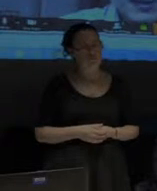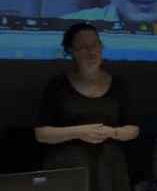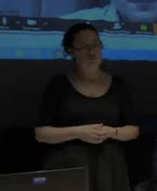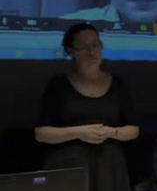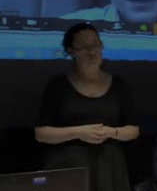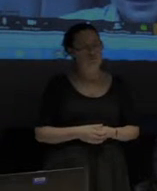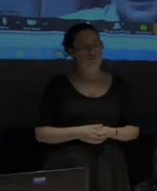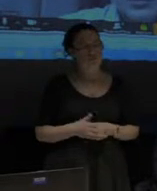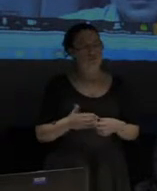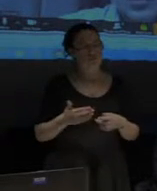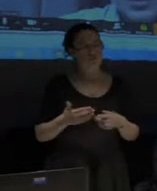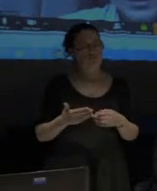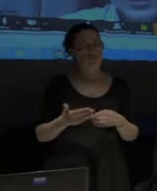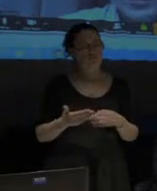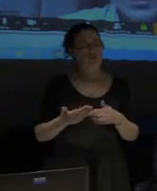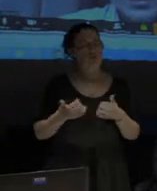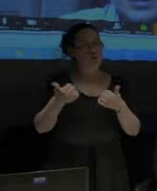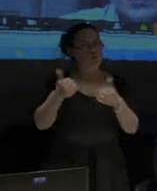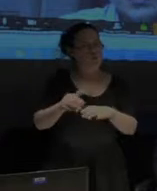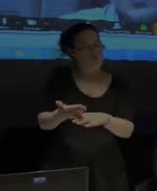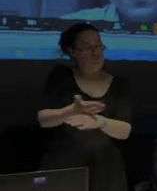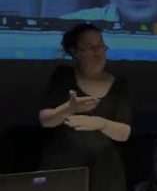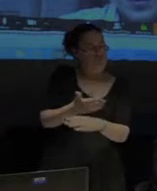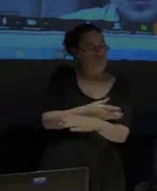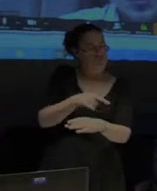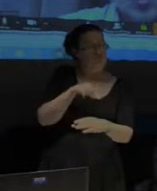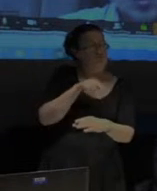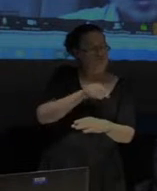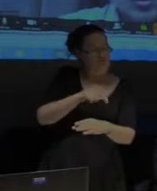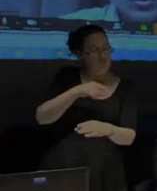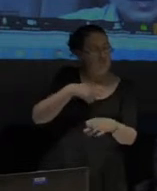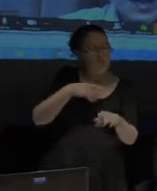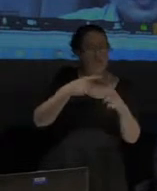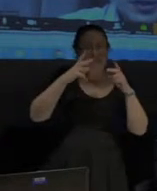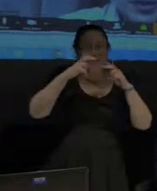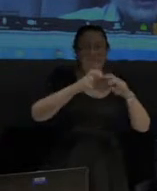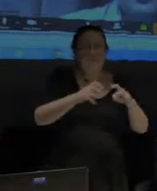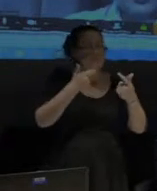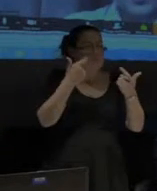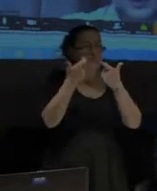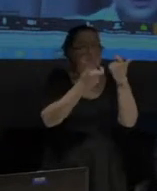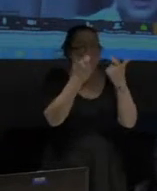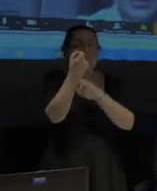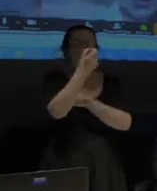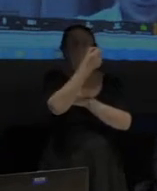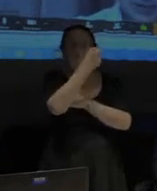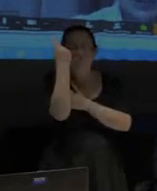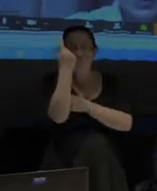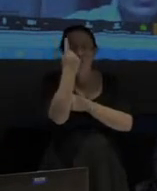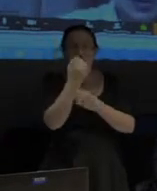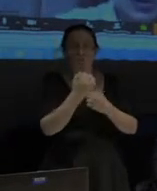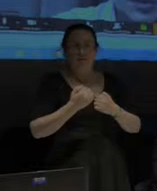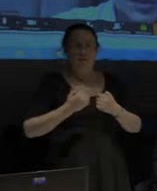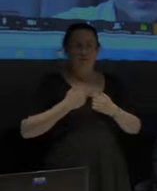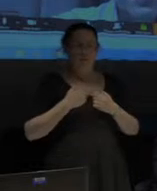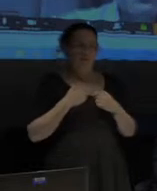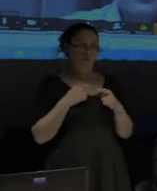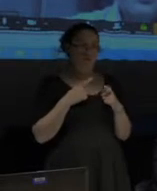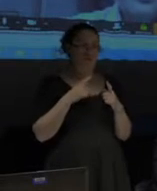study to try and understand what was happening within our